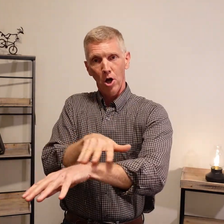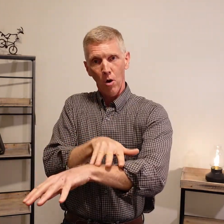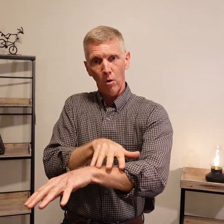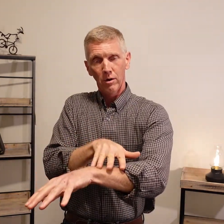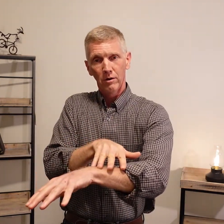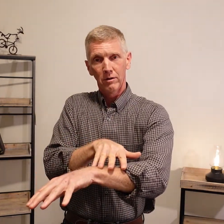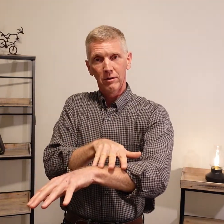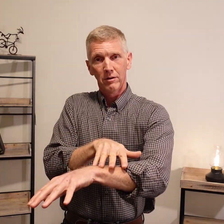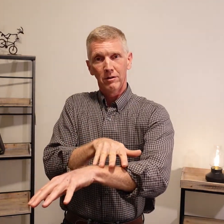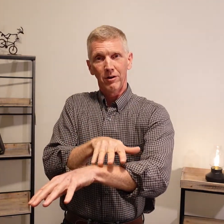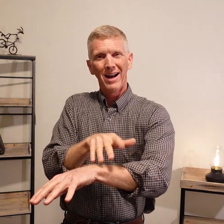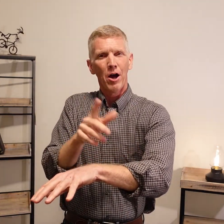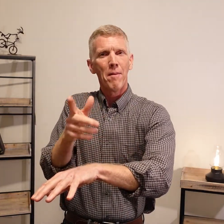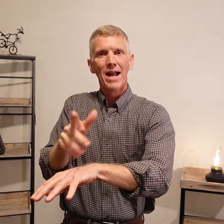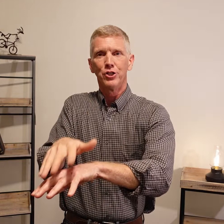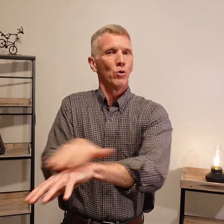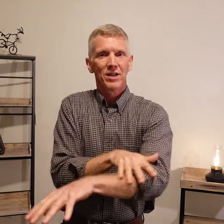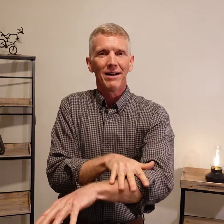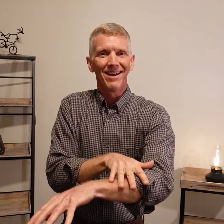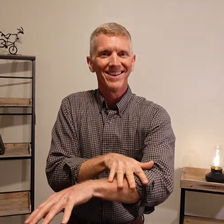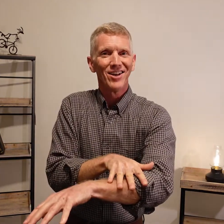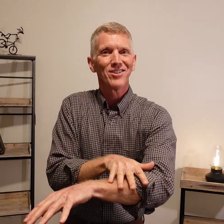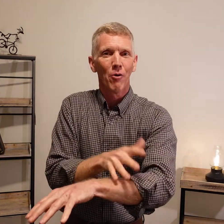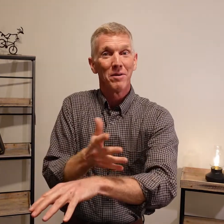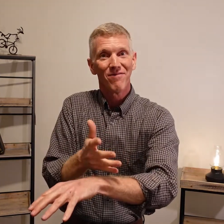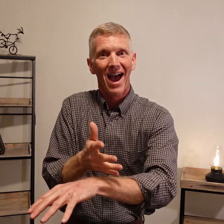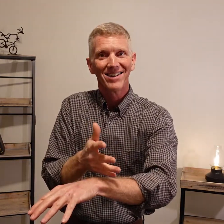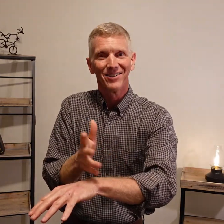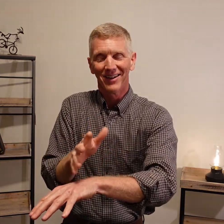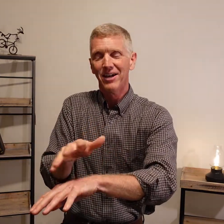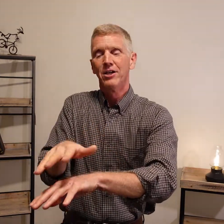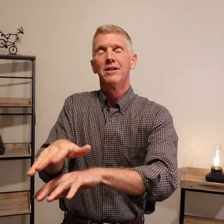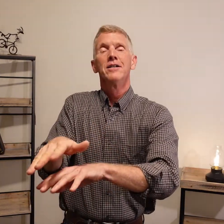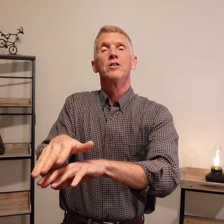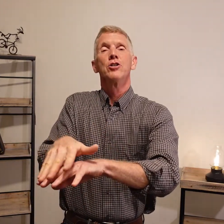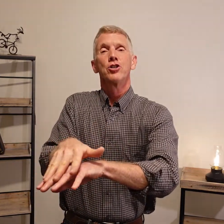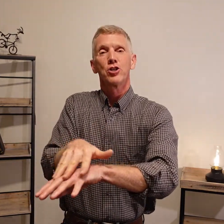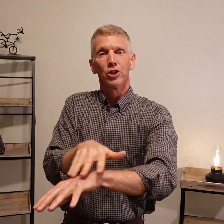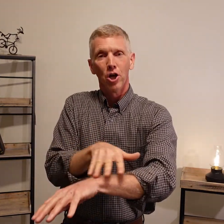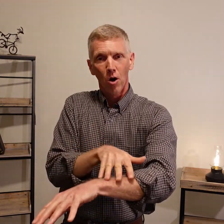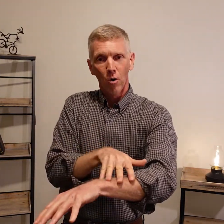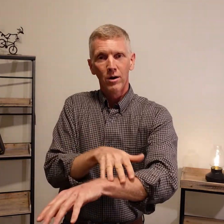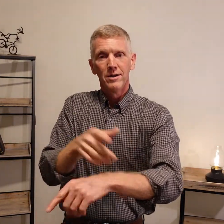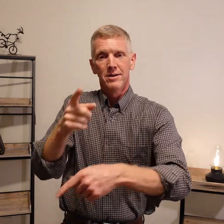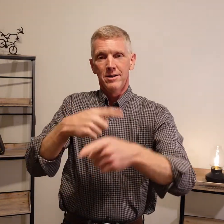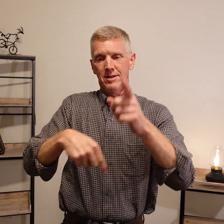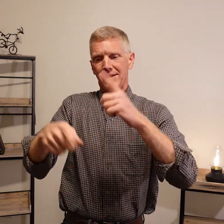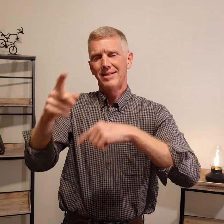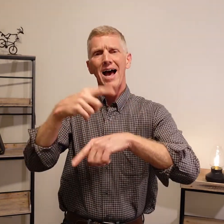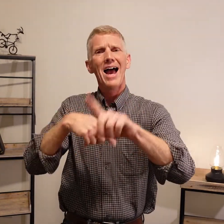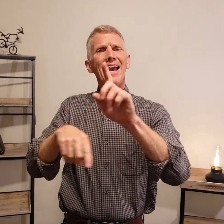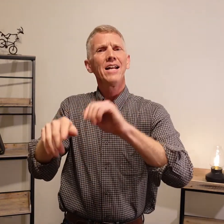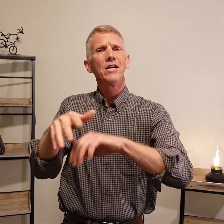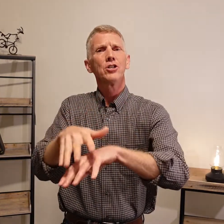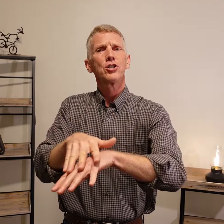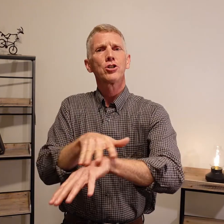slow. Right? Now imagine, you know, it sounded like this. That would be fast, okay? Slow. Sign